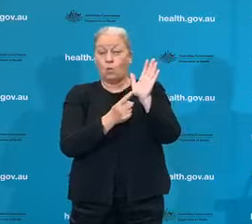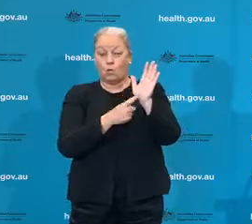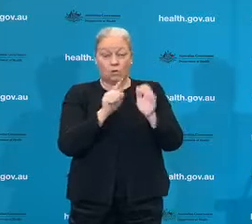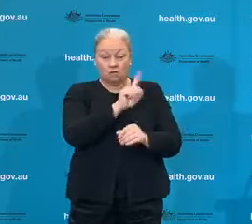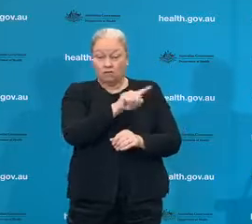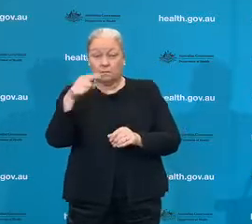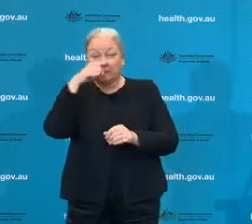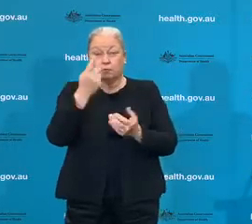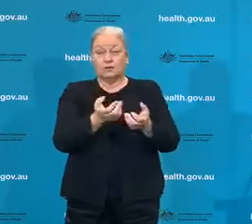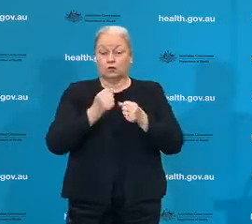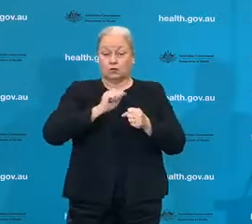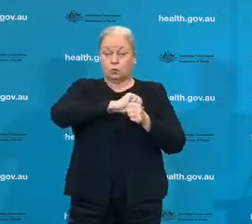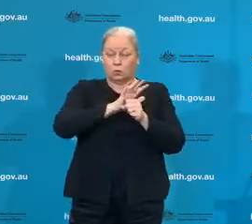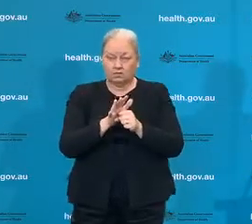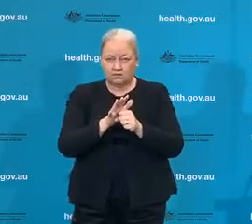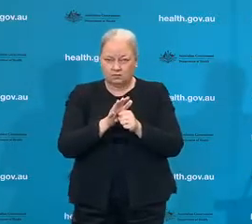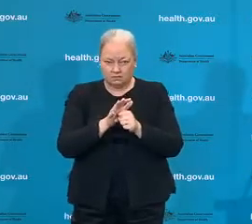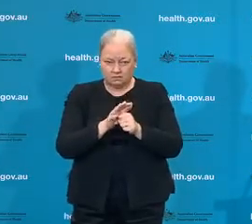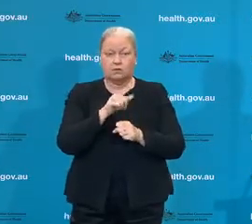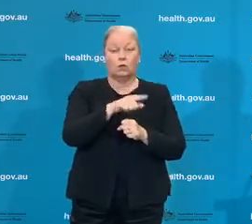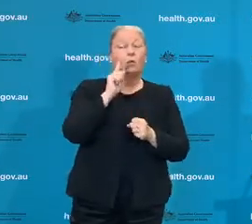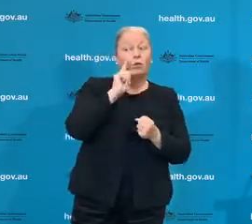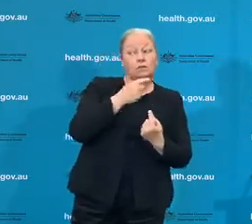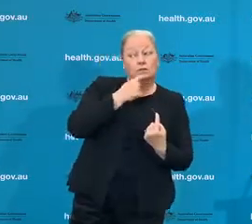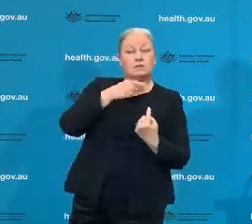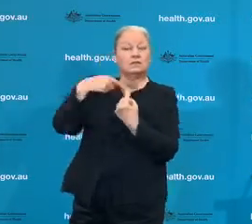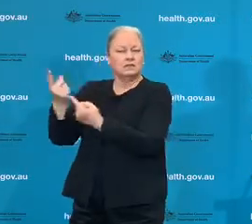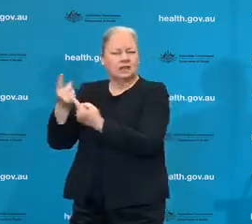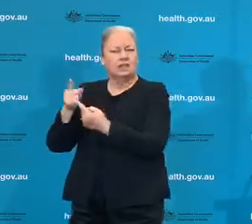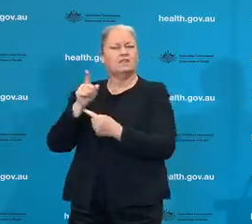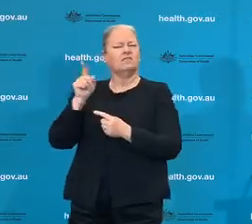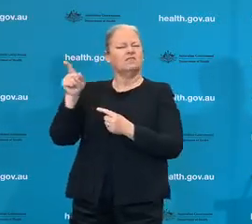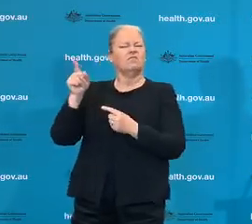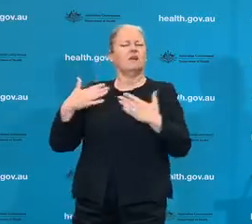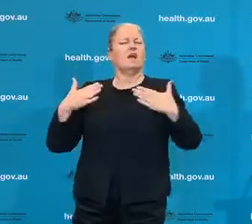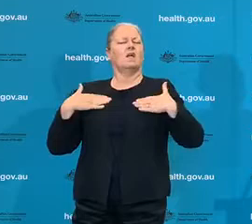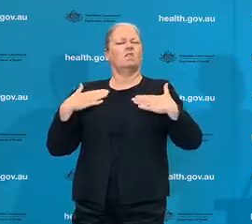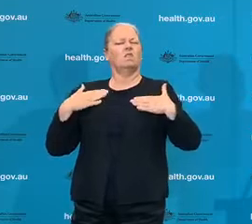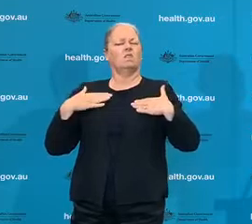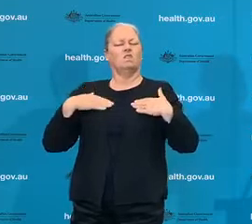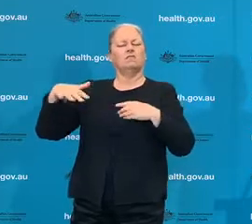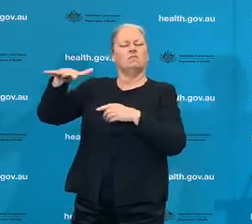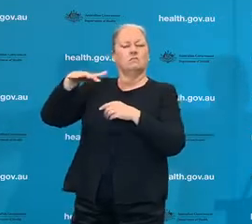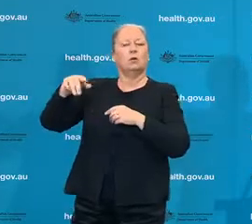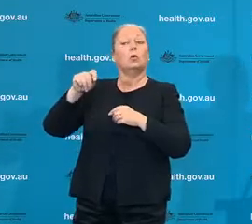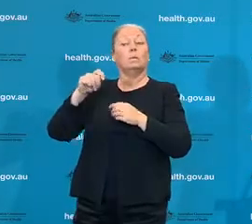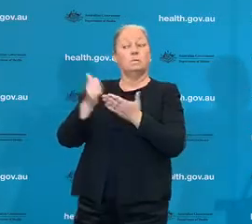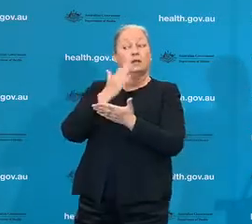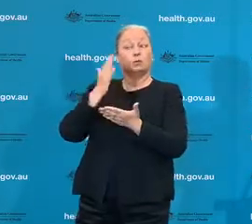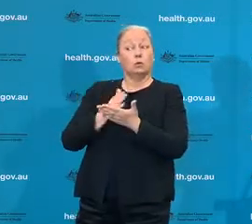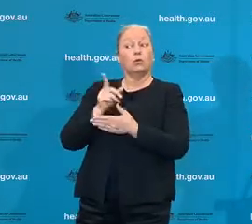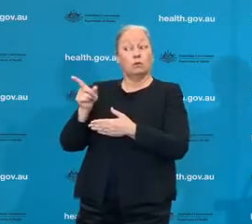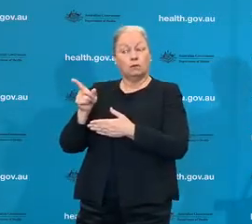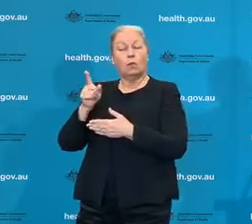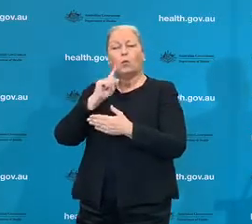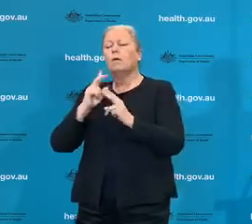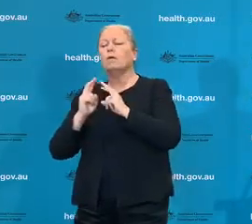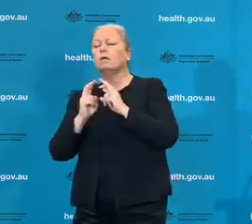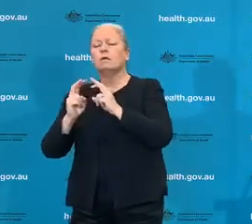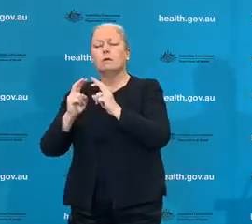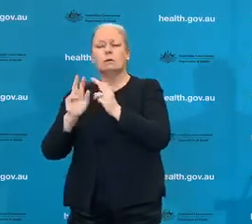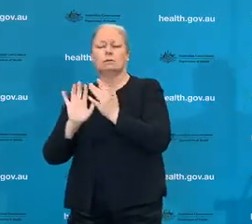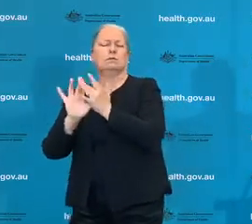notified to the Public Health Unit are contacted within 24 hours. That all new cases of